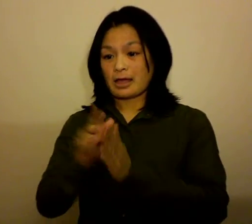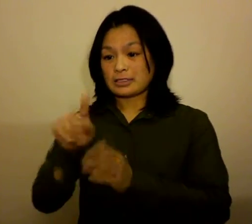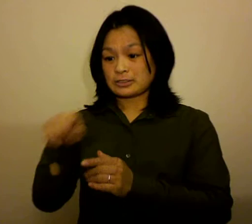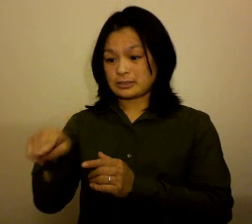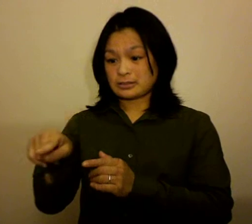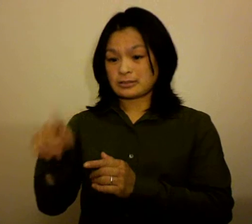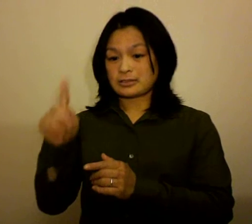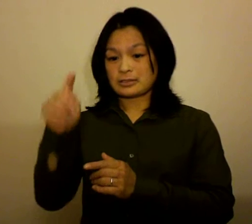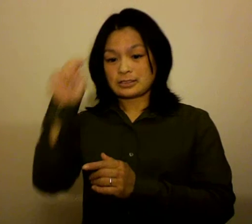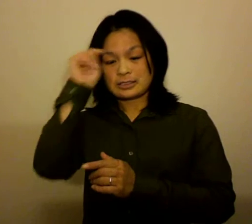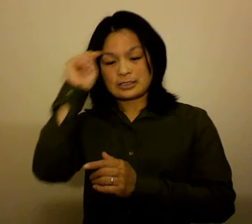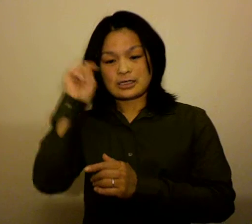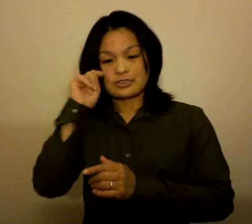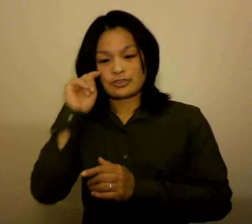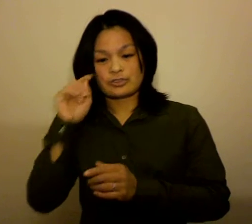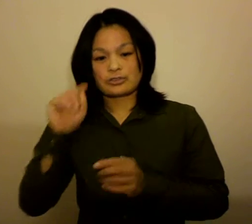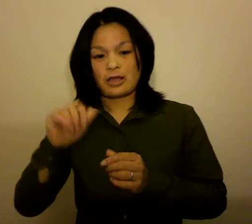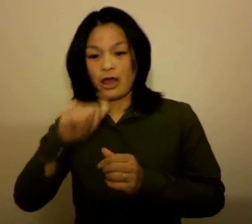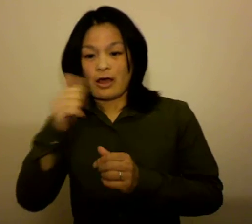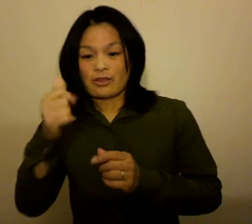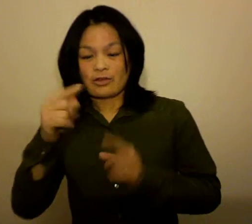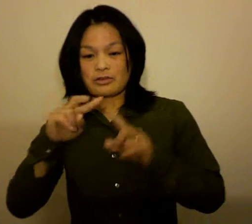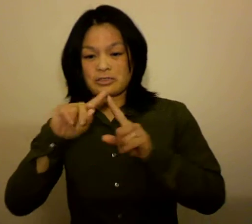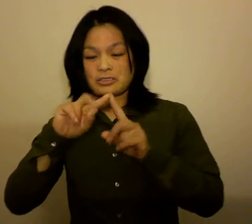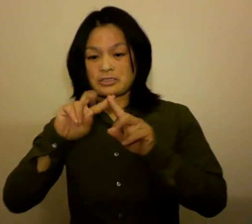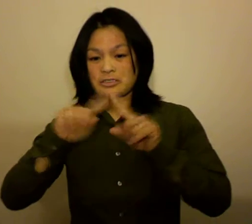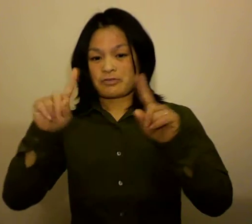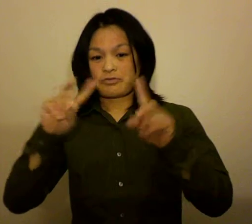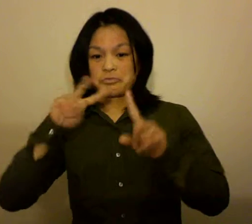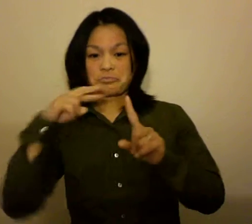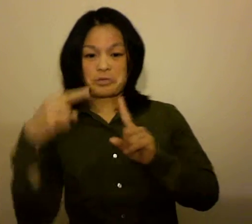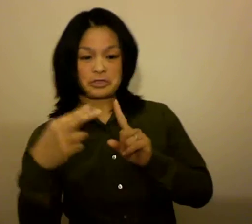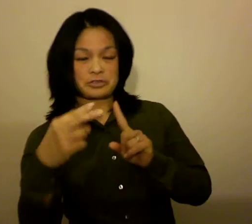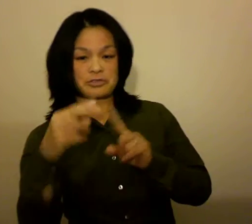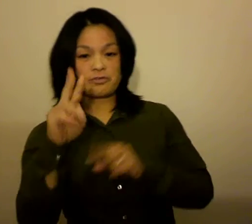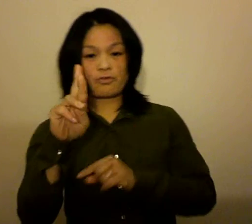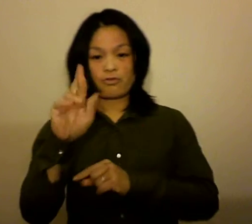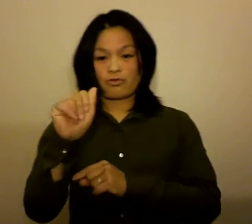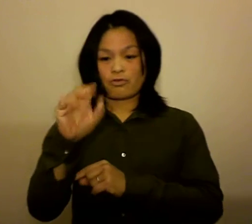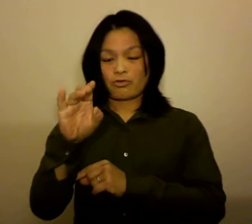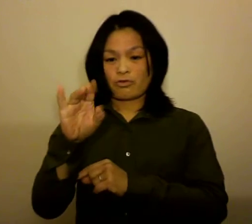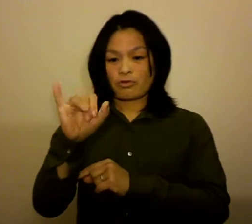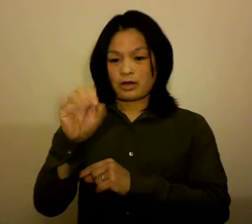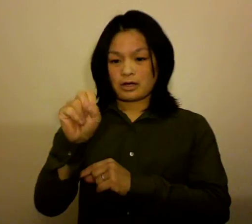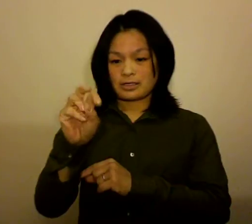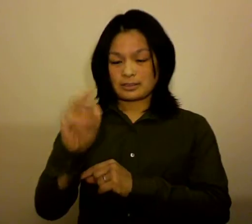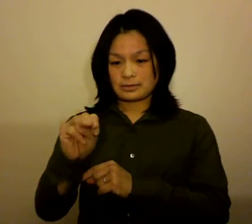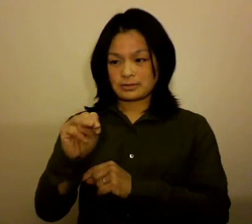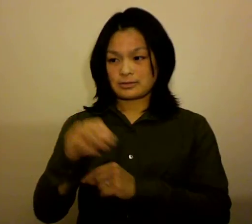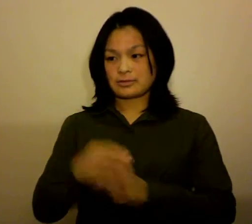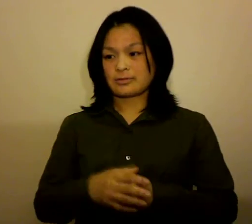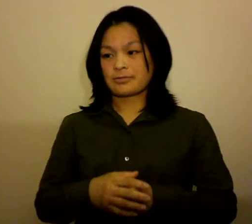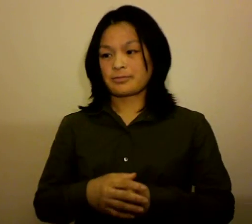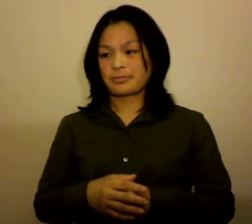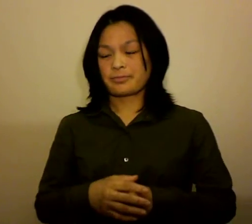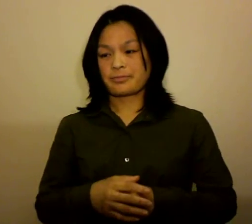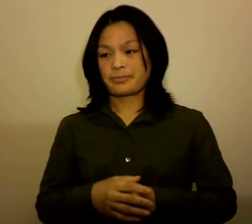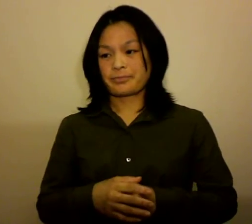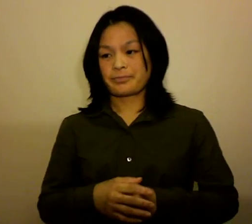or may not be racially motivated. Okay, it's important to get into boundaries soon into the program. Here's